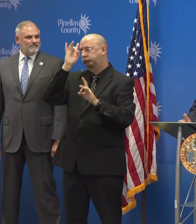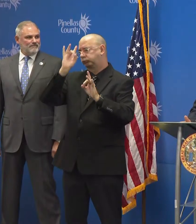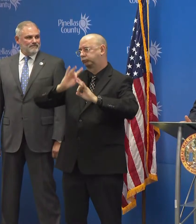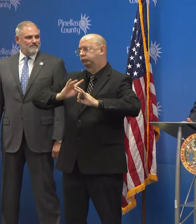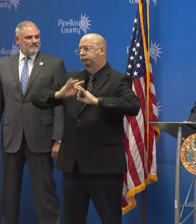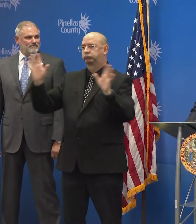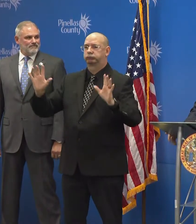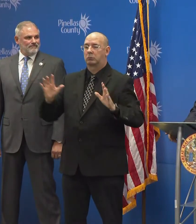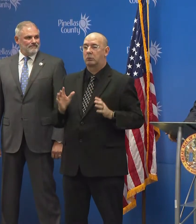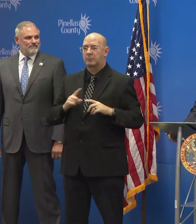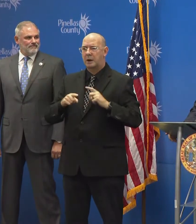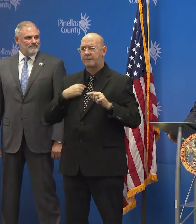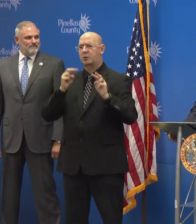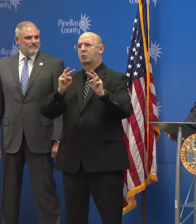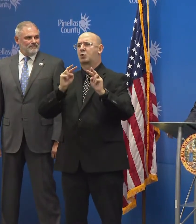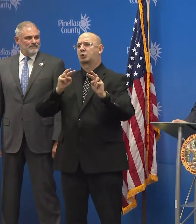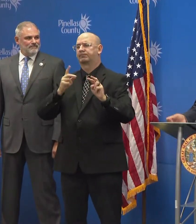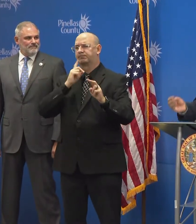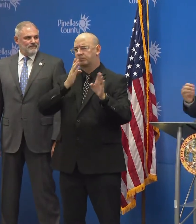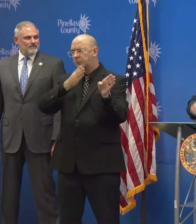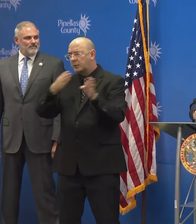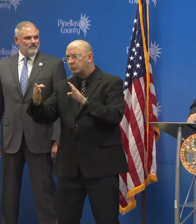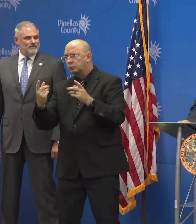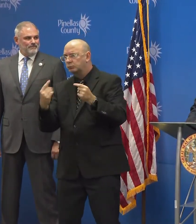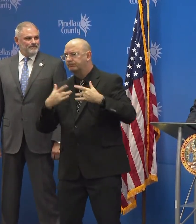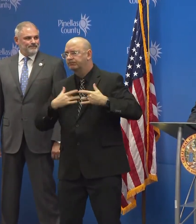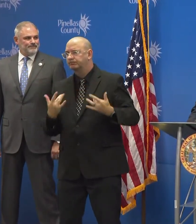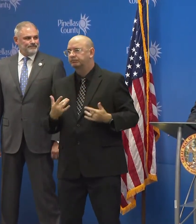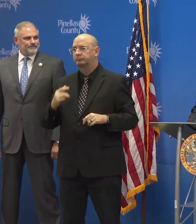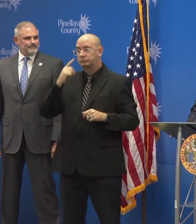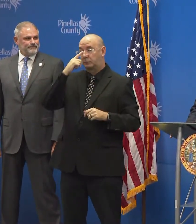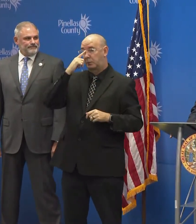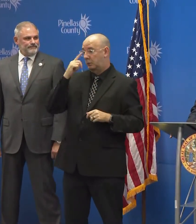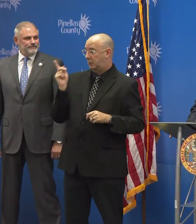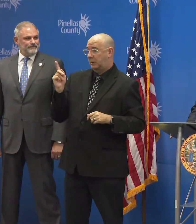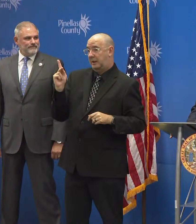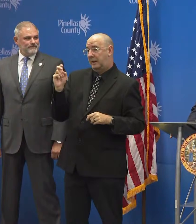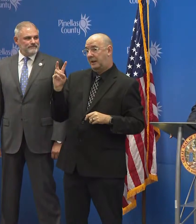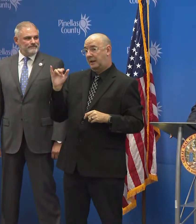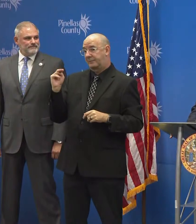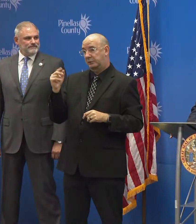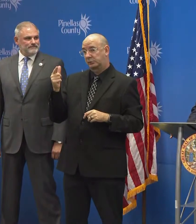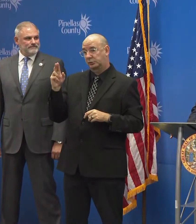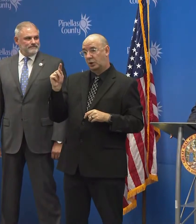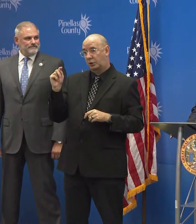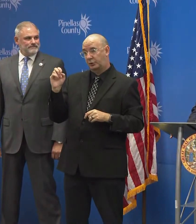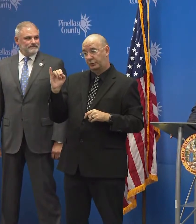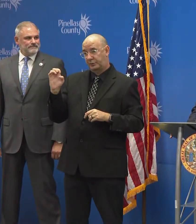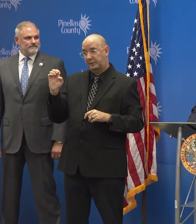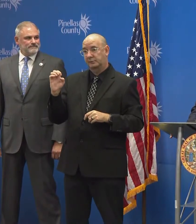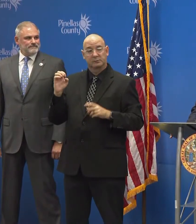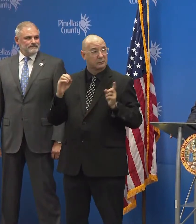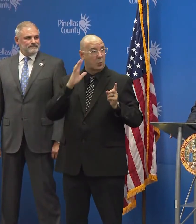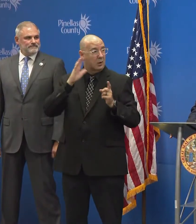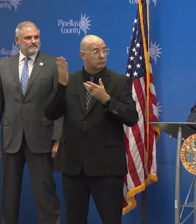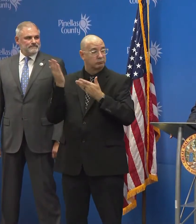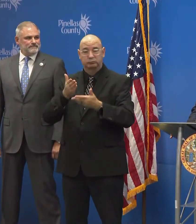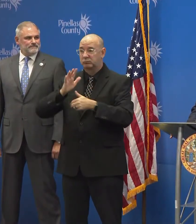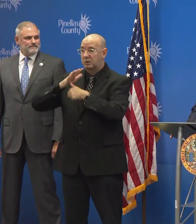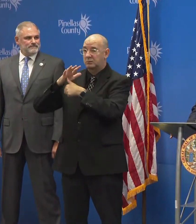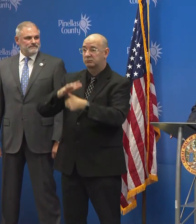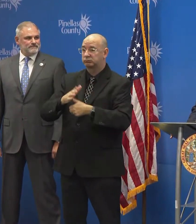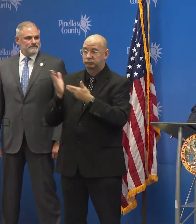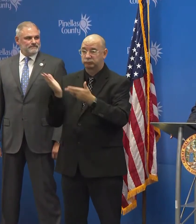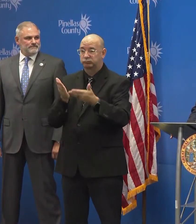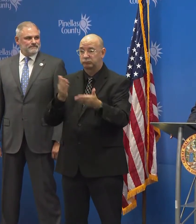big priority. And Kevin Guthrie is prepared to bring it in by helicopter into Pinellas County if that's something that is necessary for both